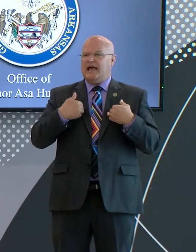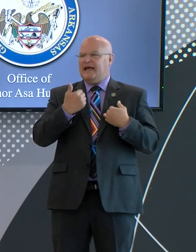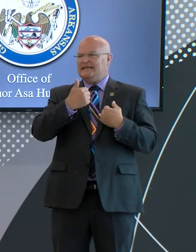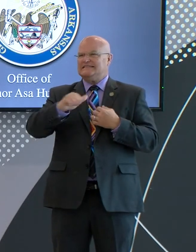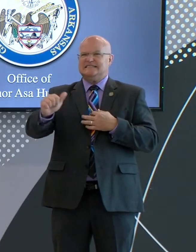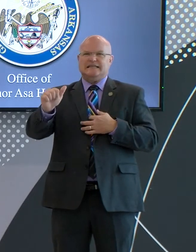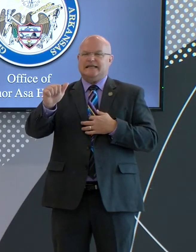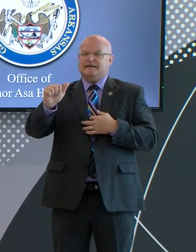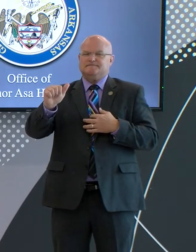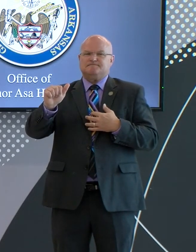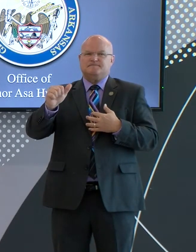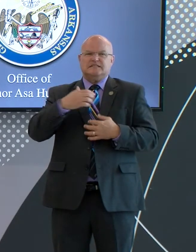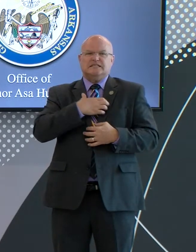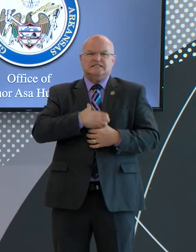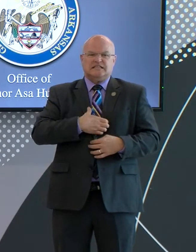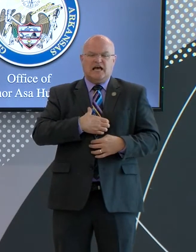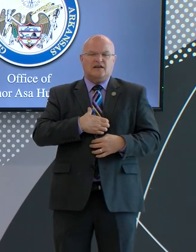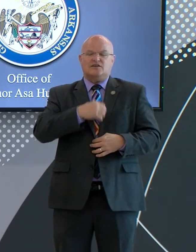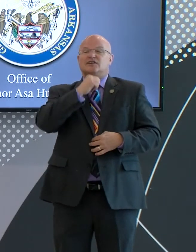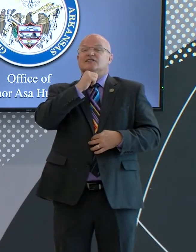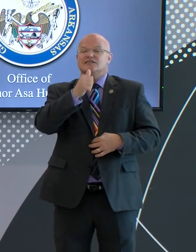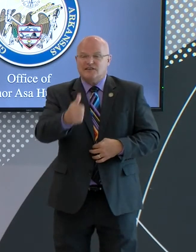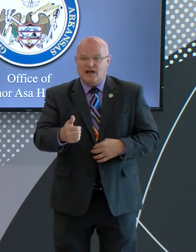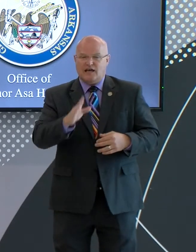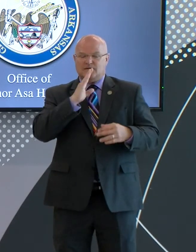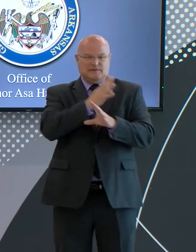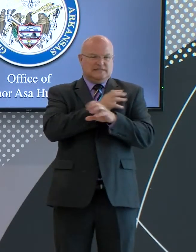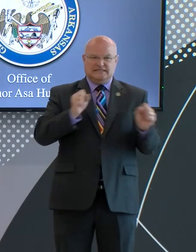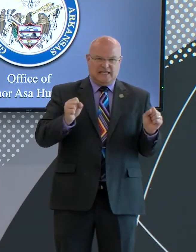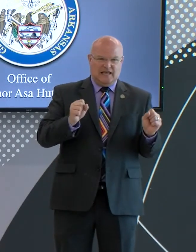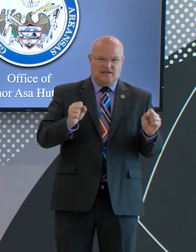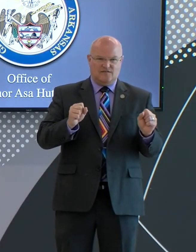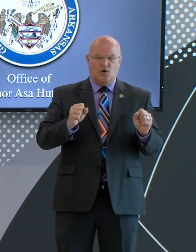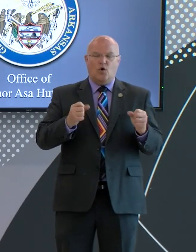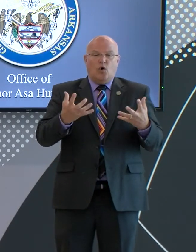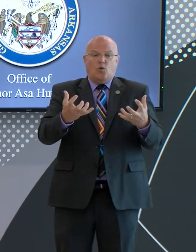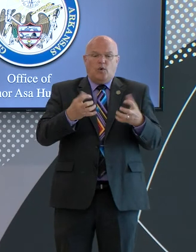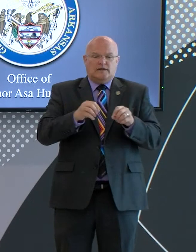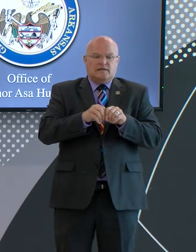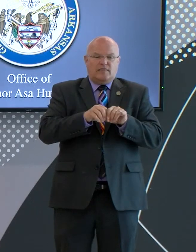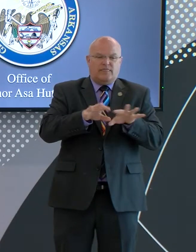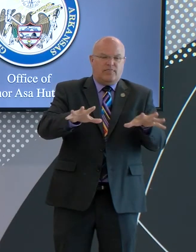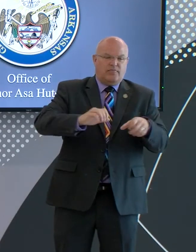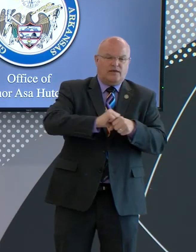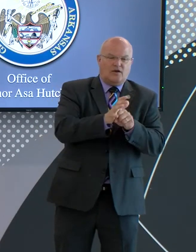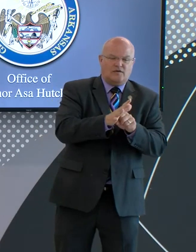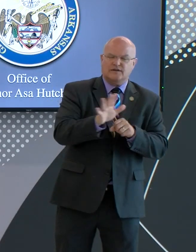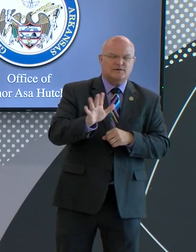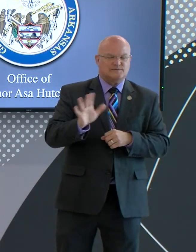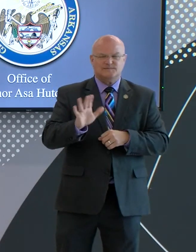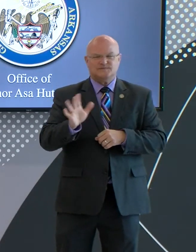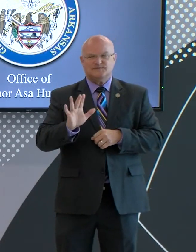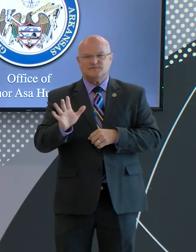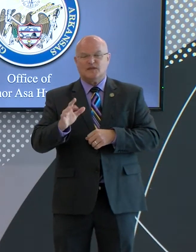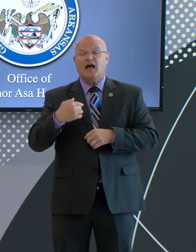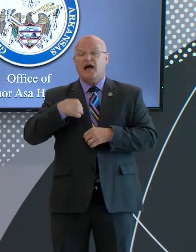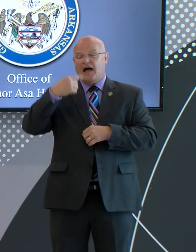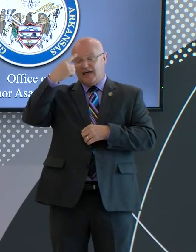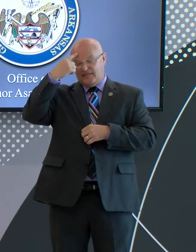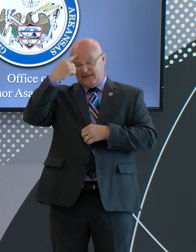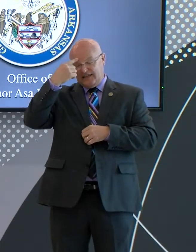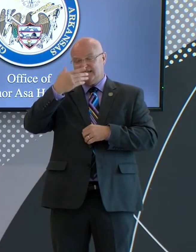any desire not to have people safe or wants to spread COVID-19 around. So that's usually sufficient, is to have